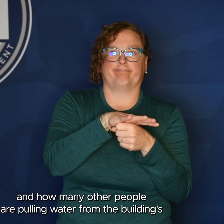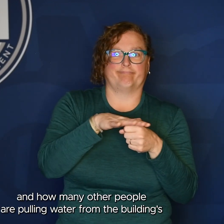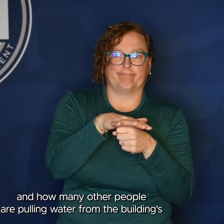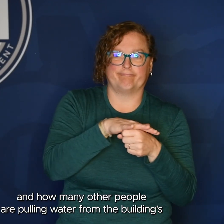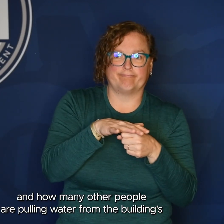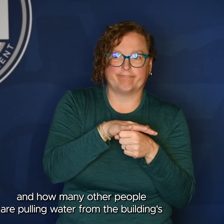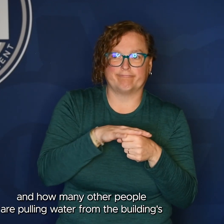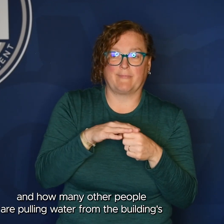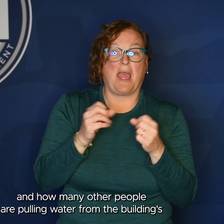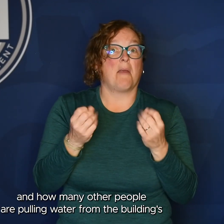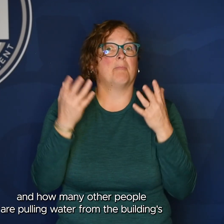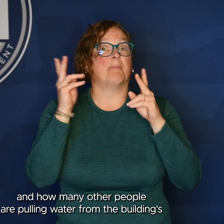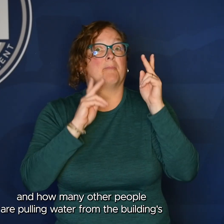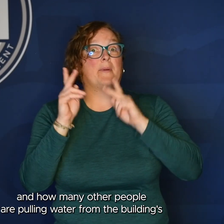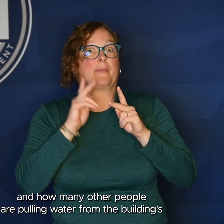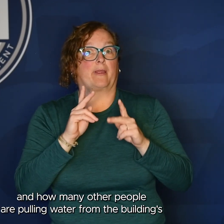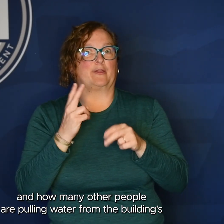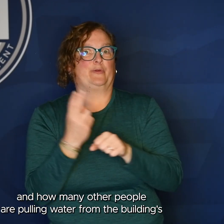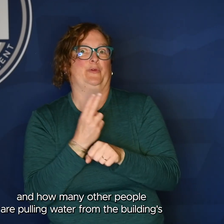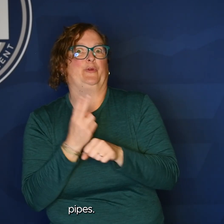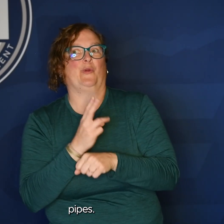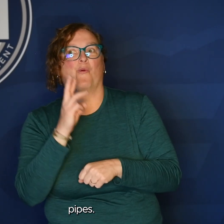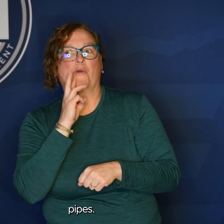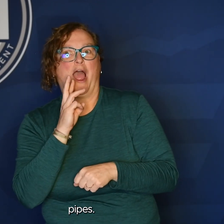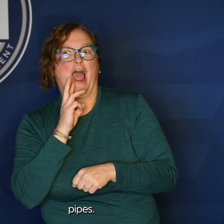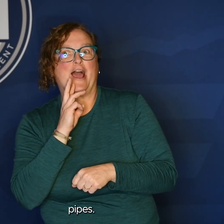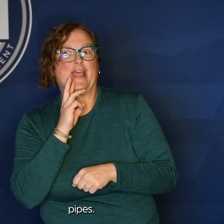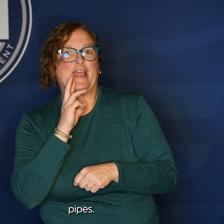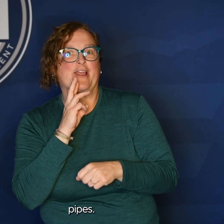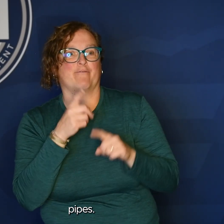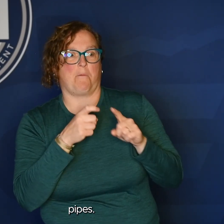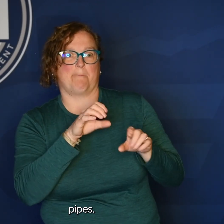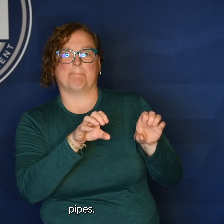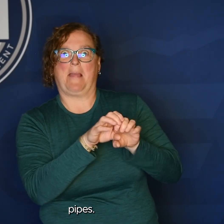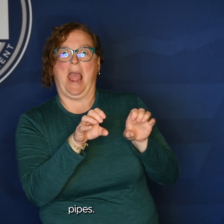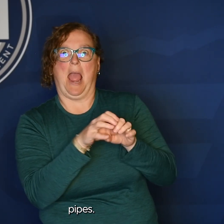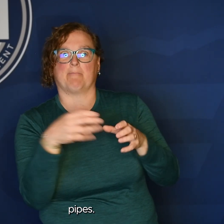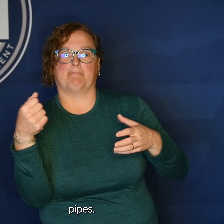how many other people are pulling water from the building's pipes.